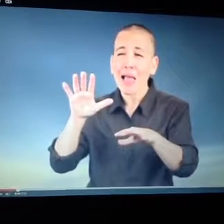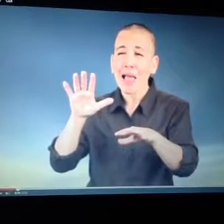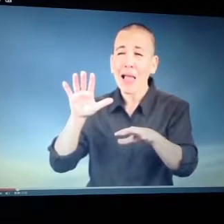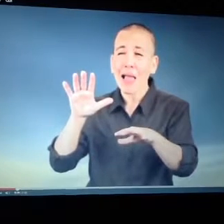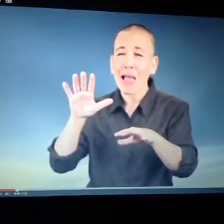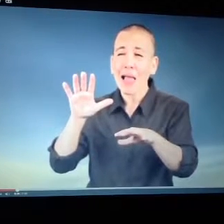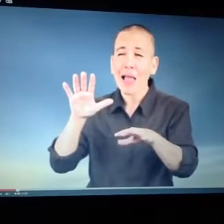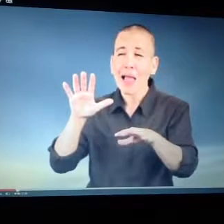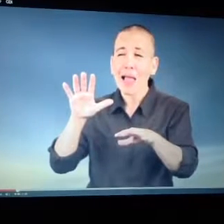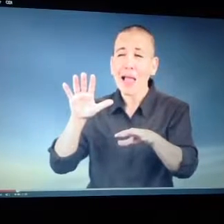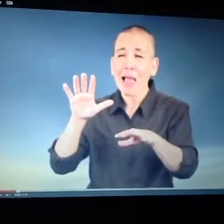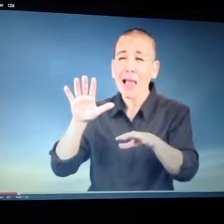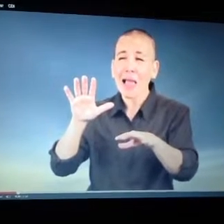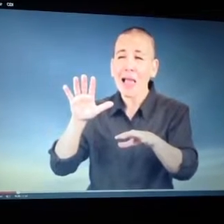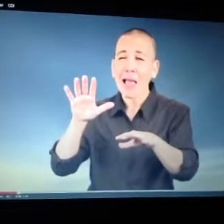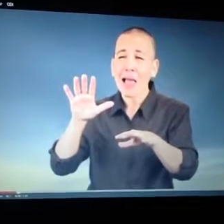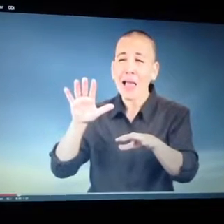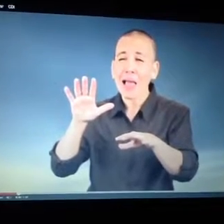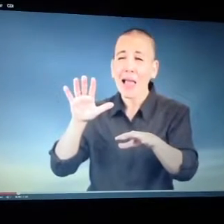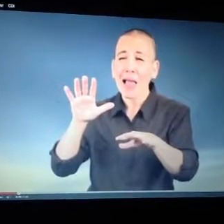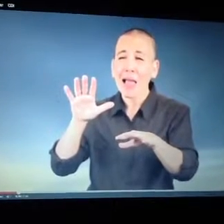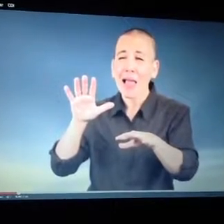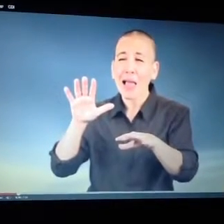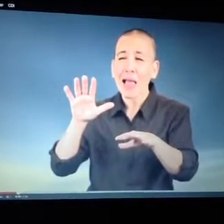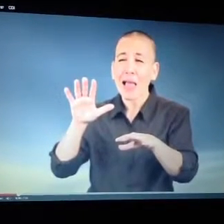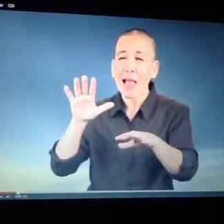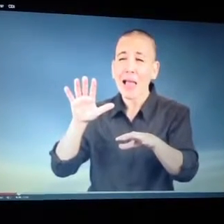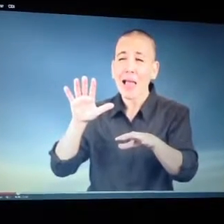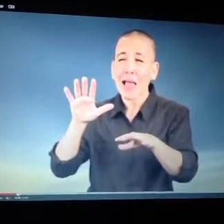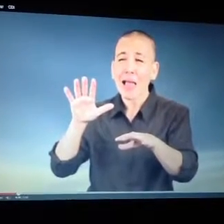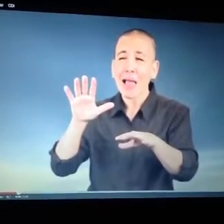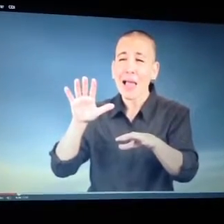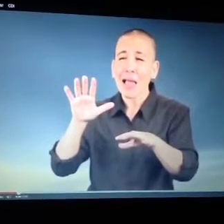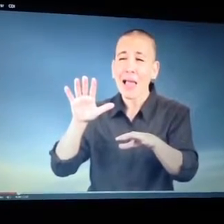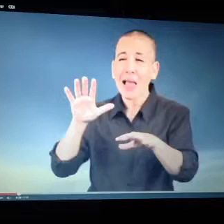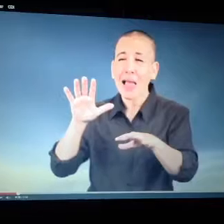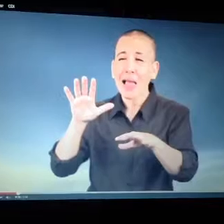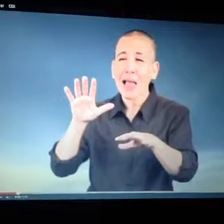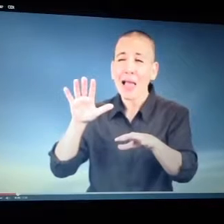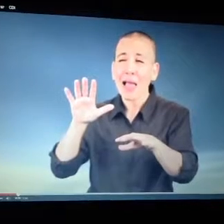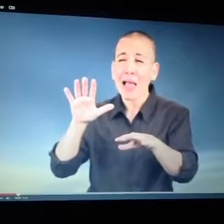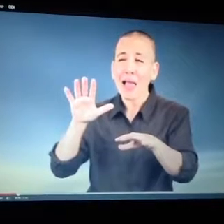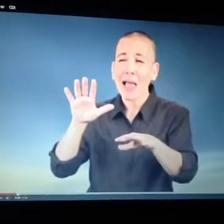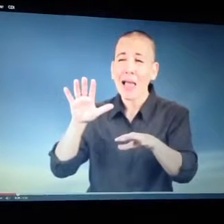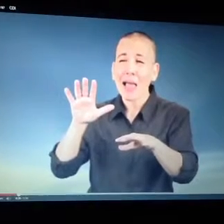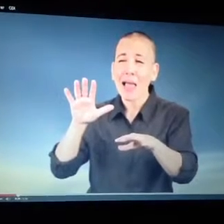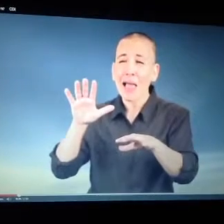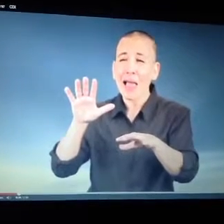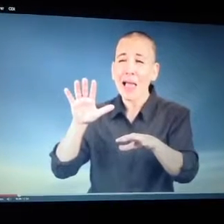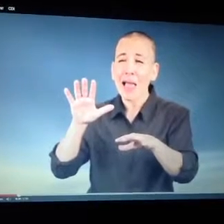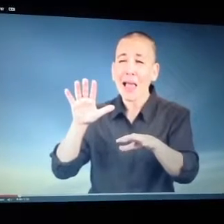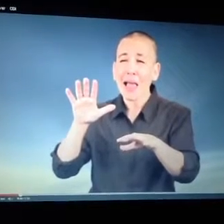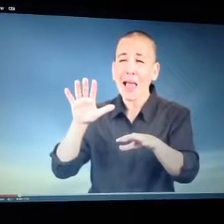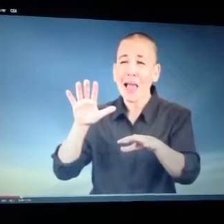and also I checked with CDIs that was working and had experience working in that area, and also